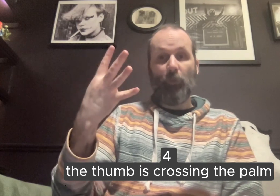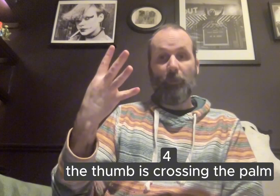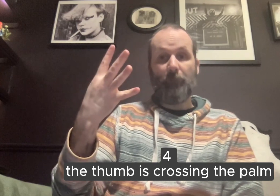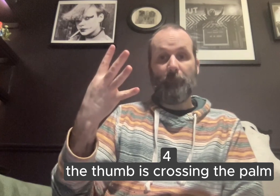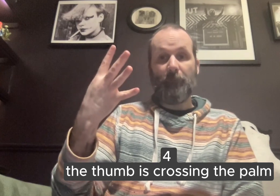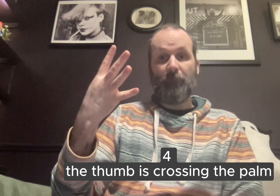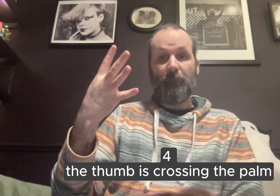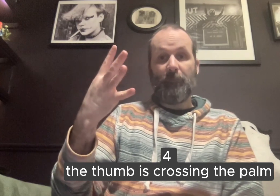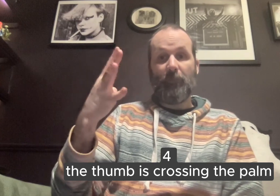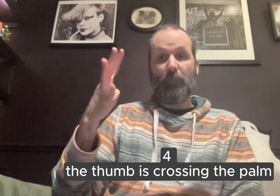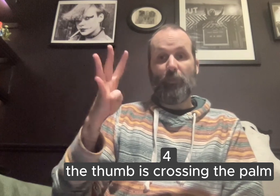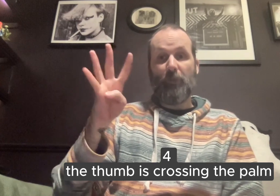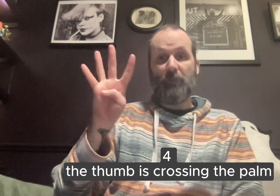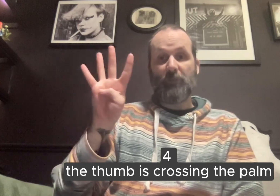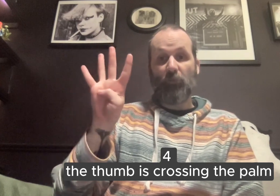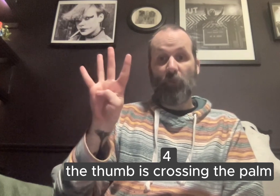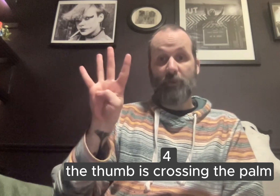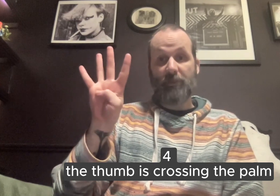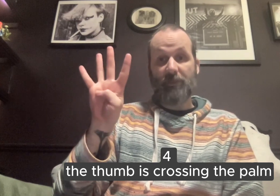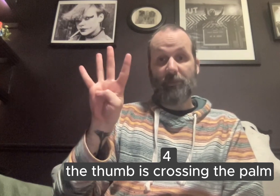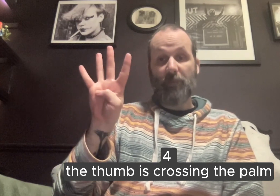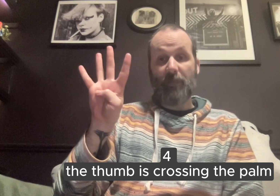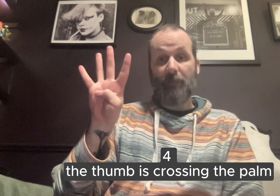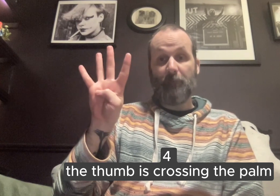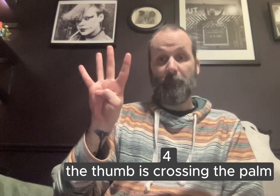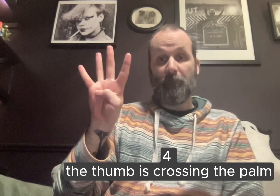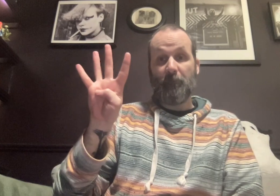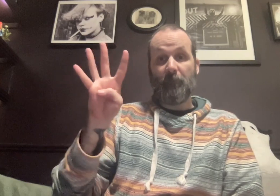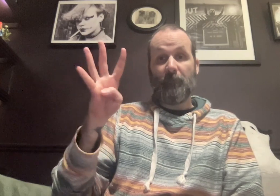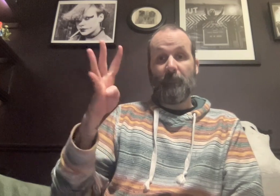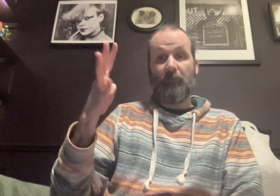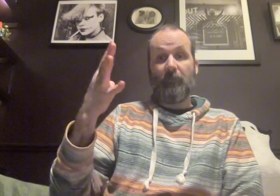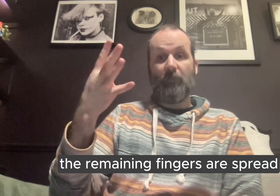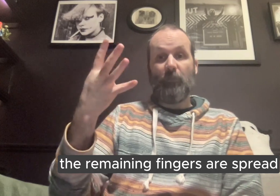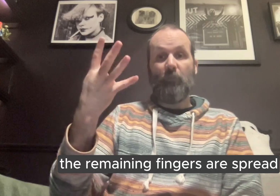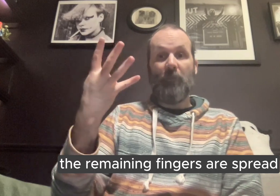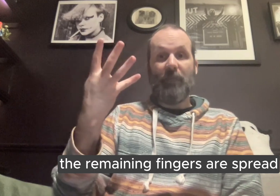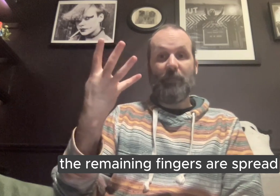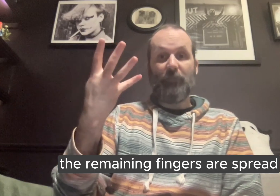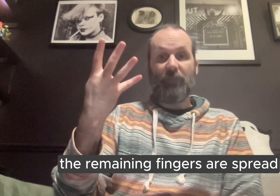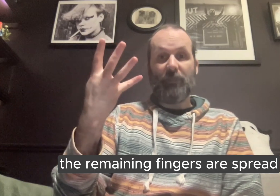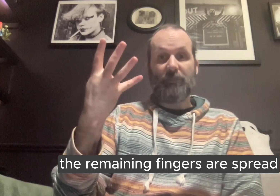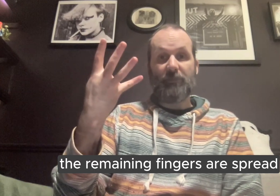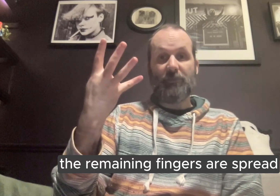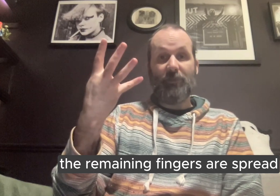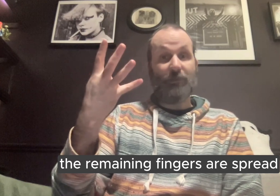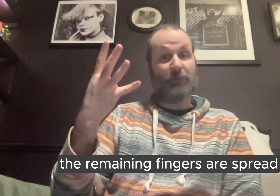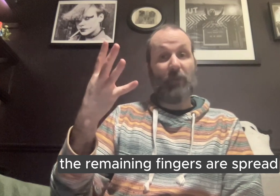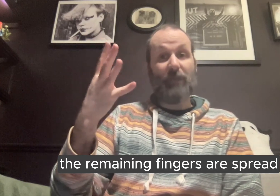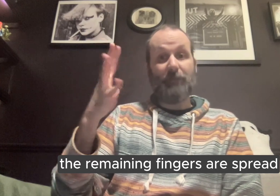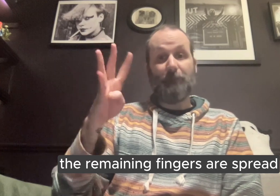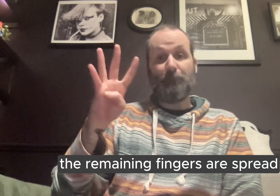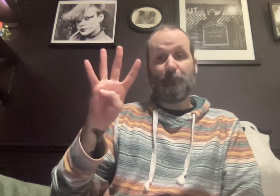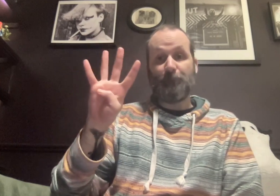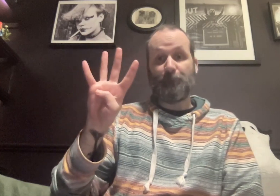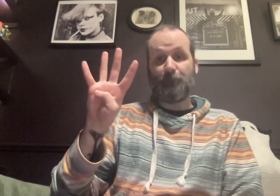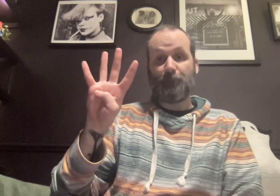4. The thumb is crossing the palm. The remaining fingers are spread.